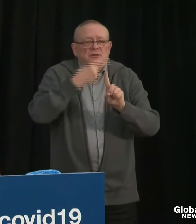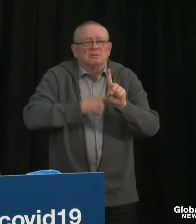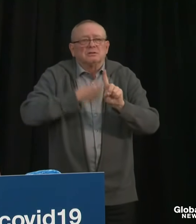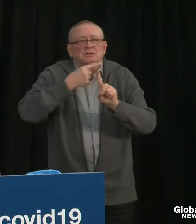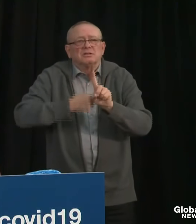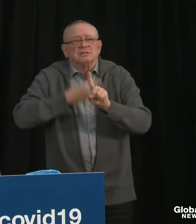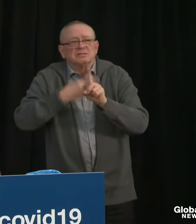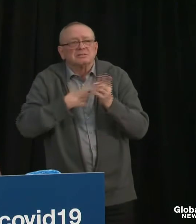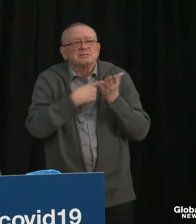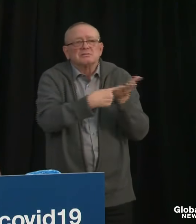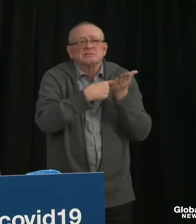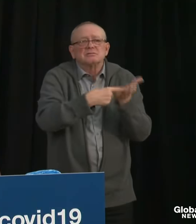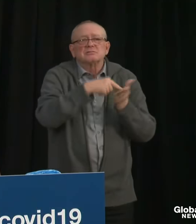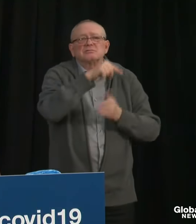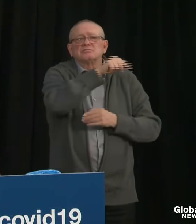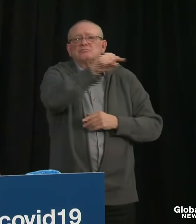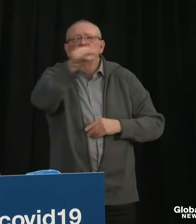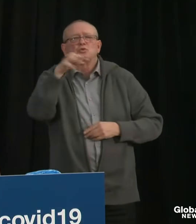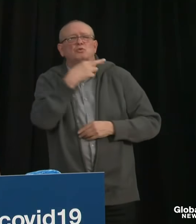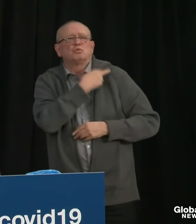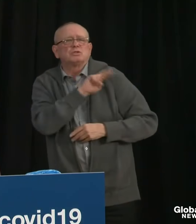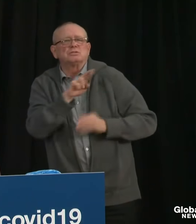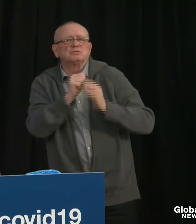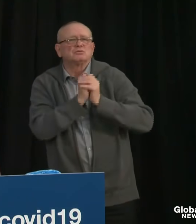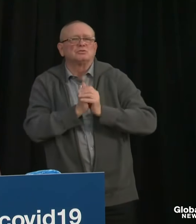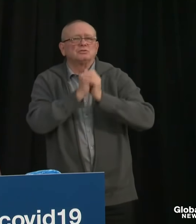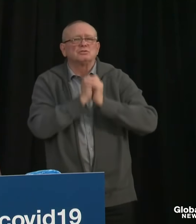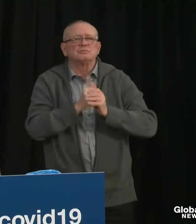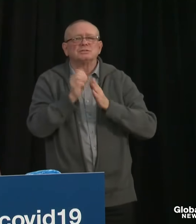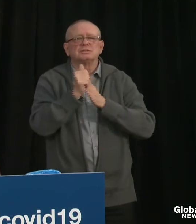in Alberta, and I will say that the majority of faith